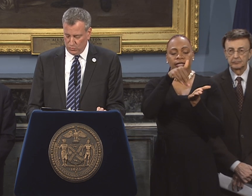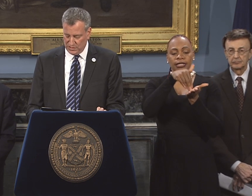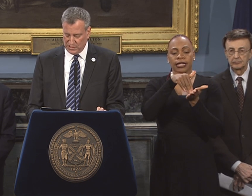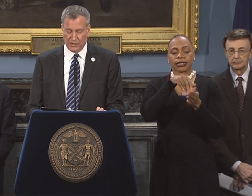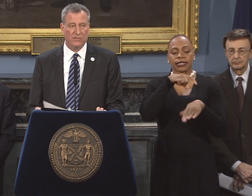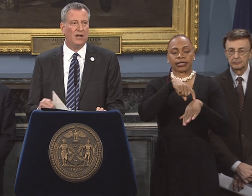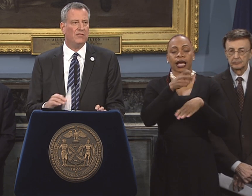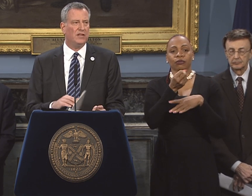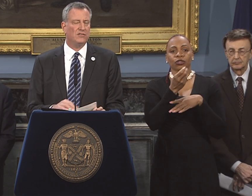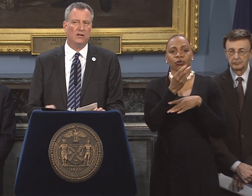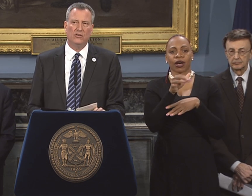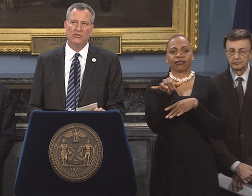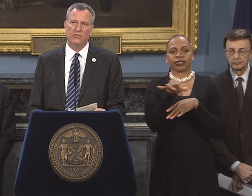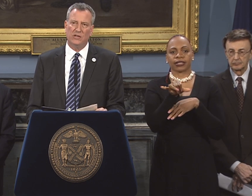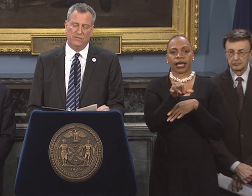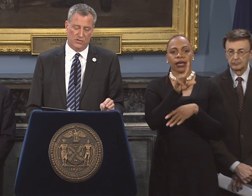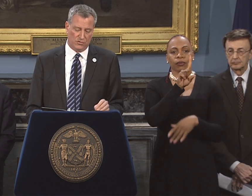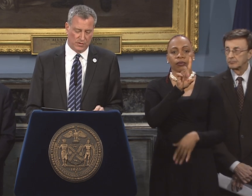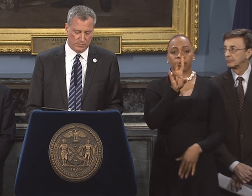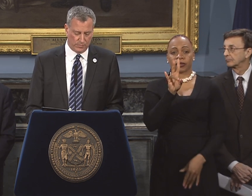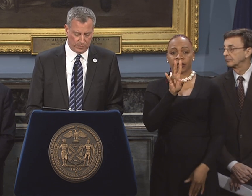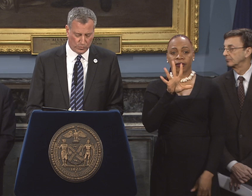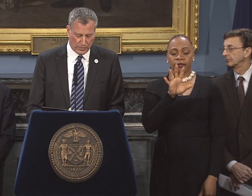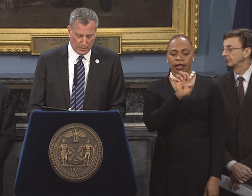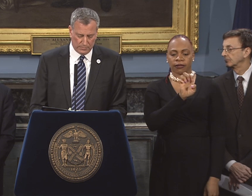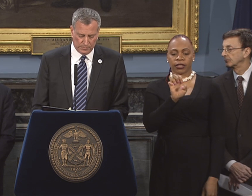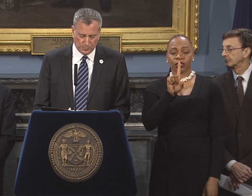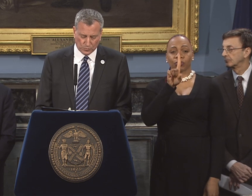location, 175 East 125th Street.